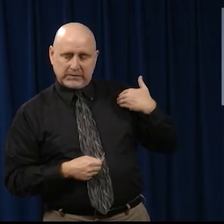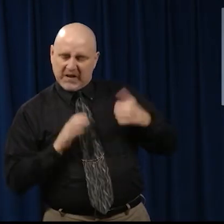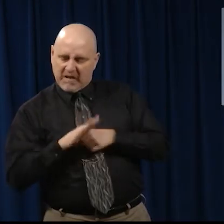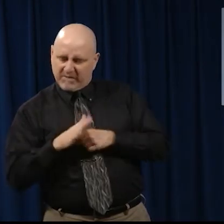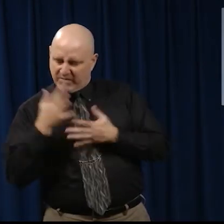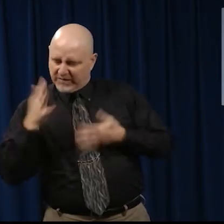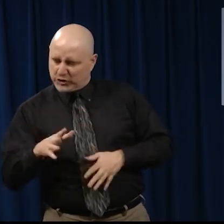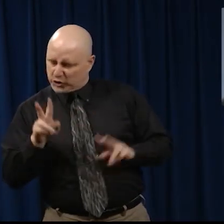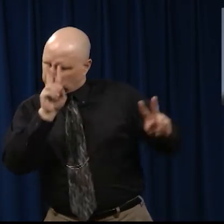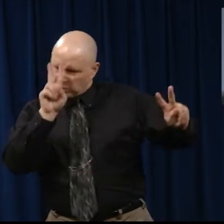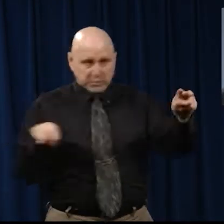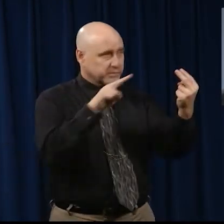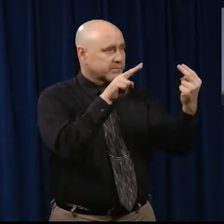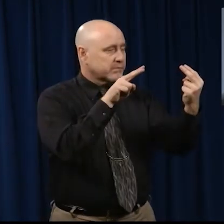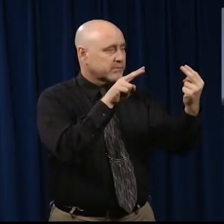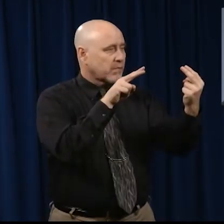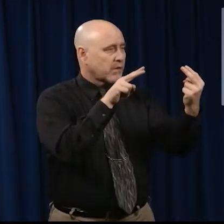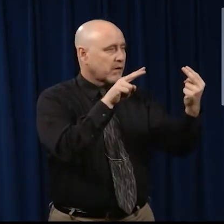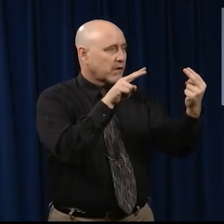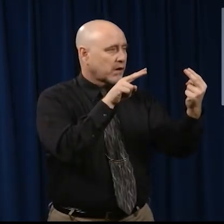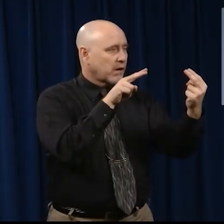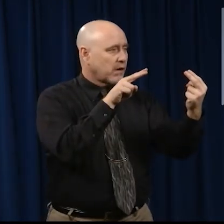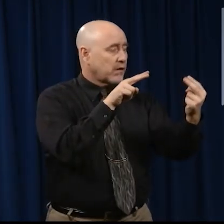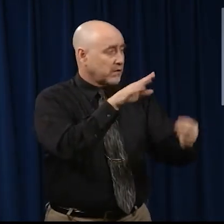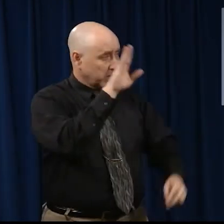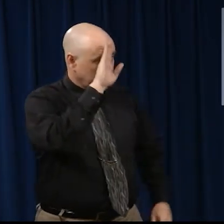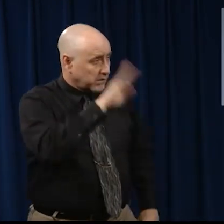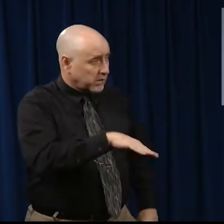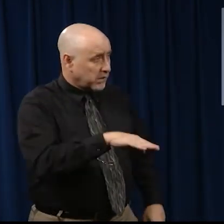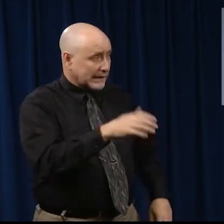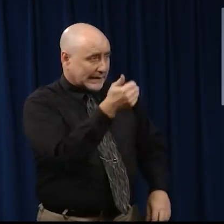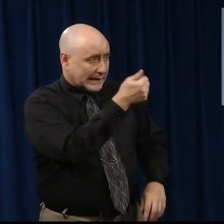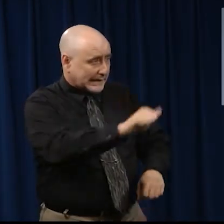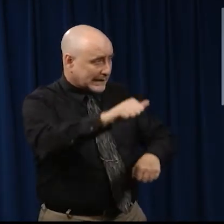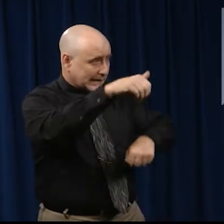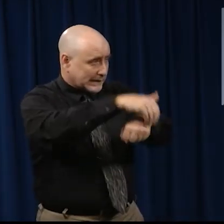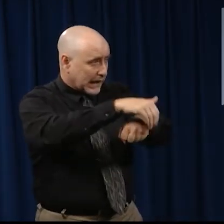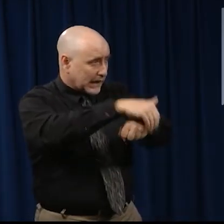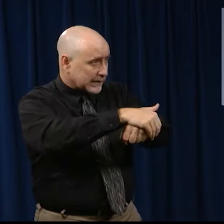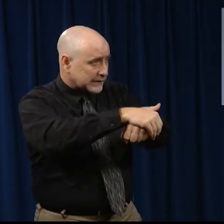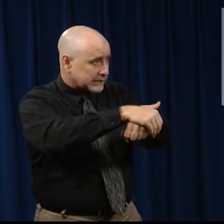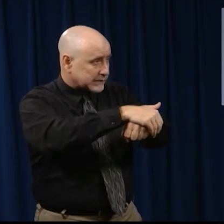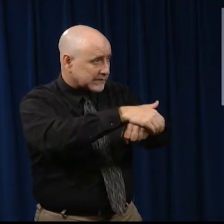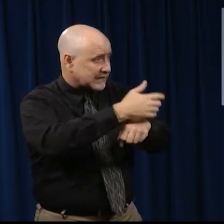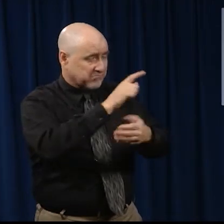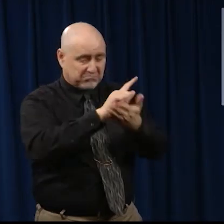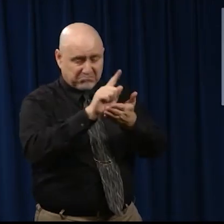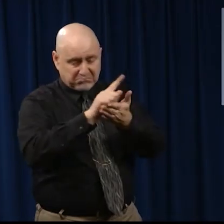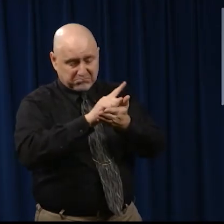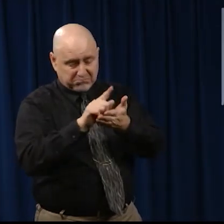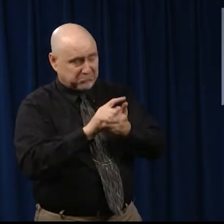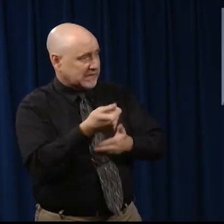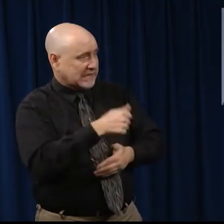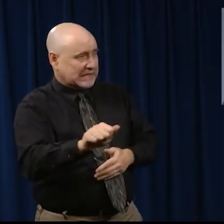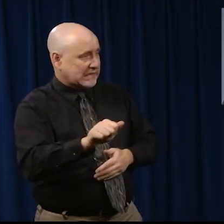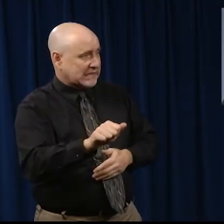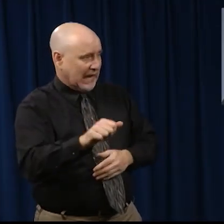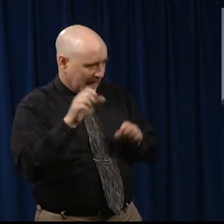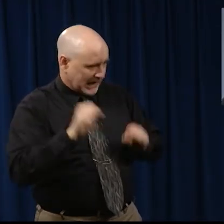she looked her college roommate in the eye and said, do you know that any night of any week, I